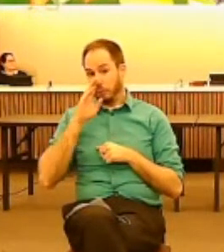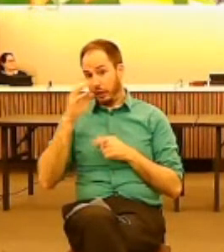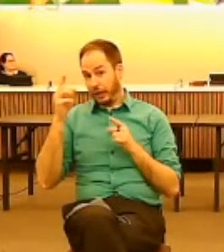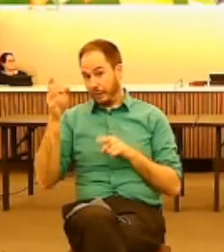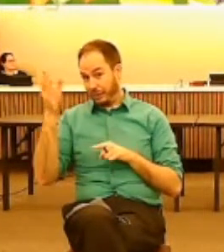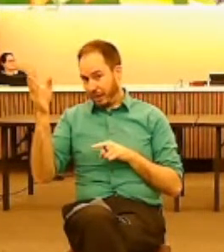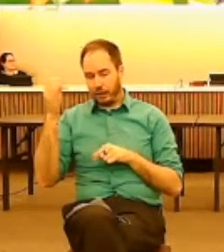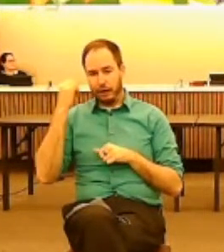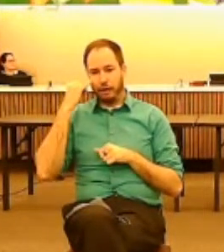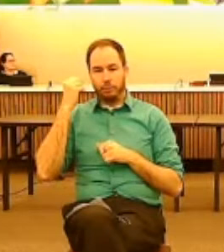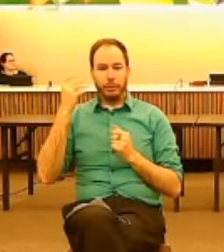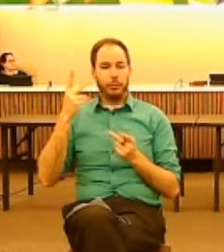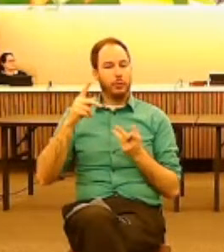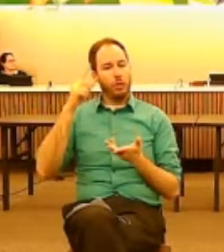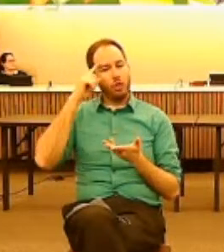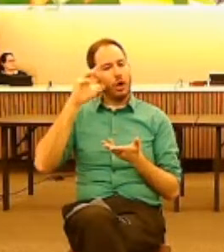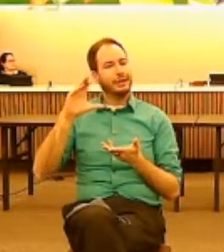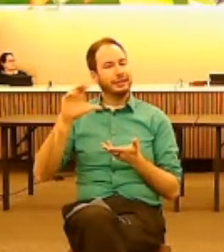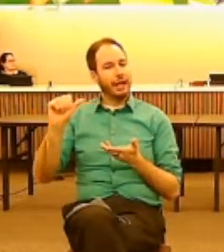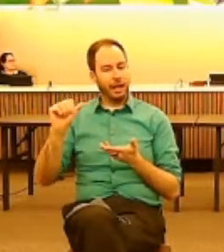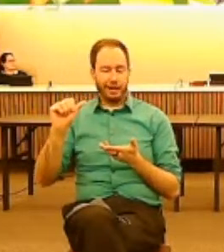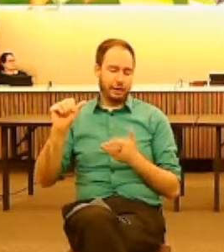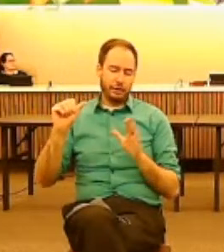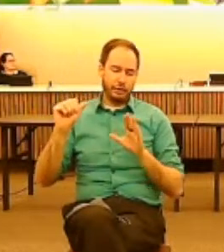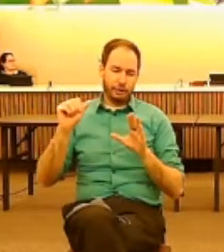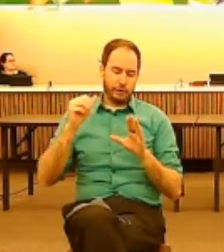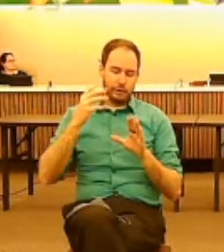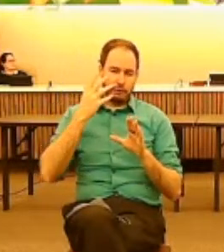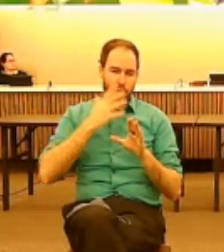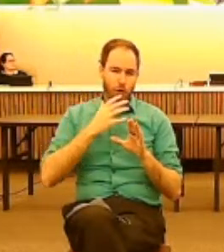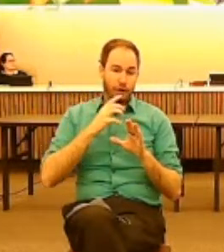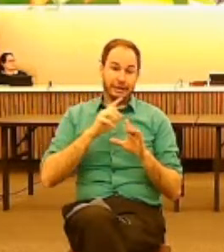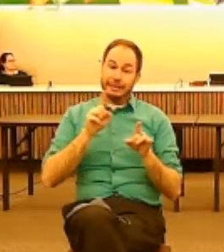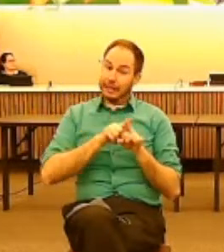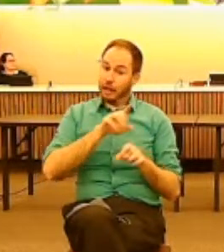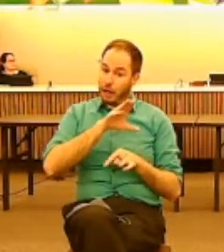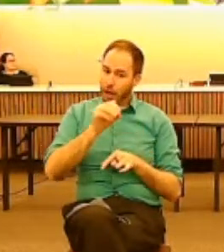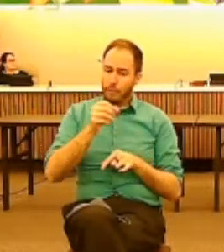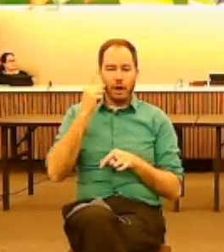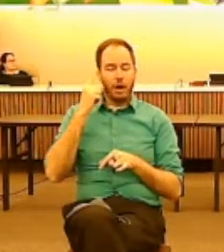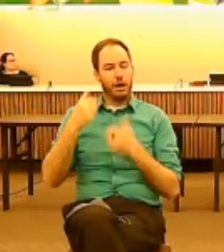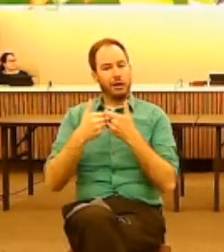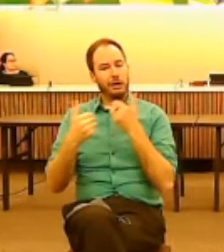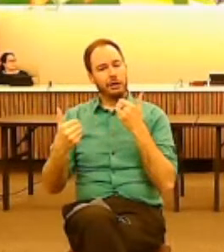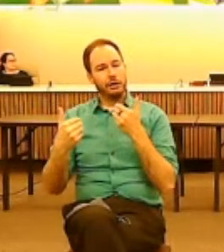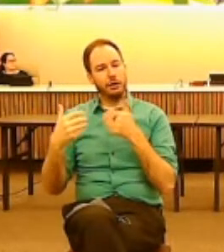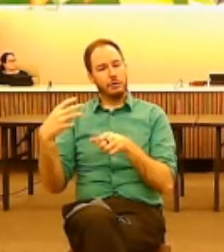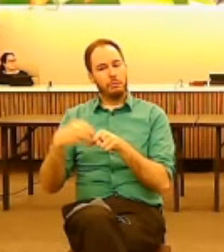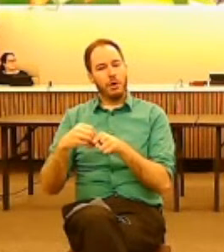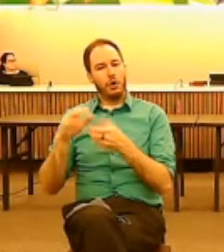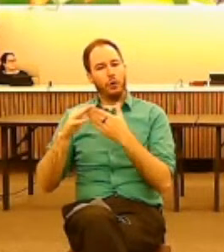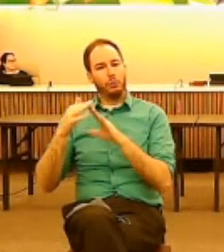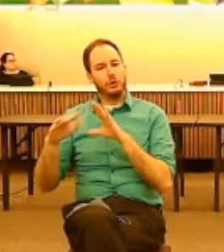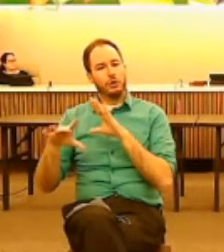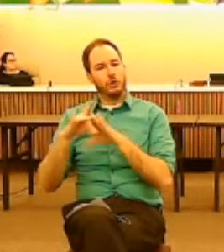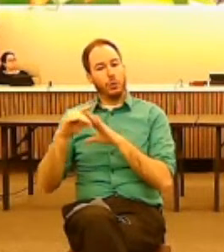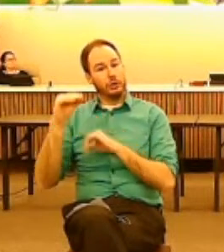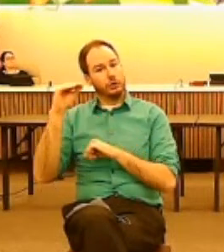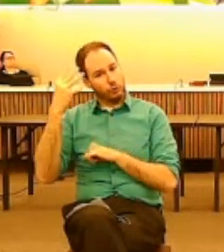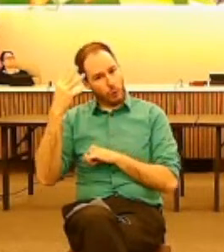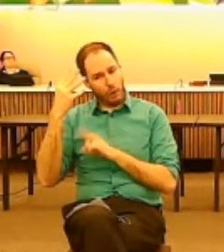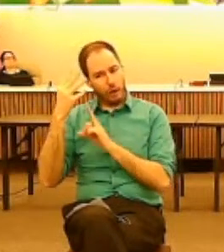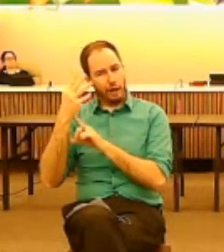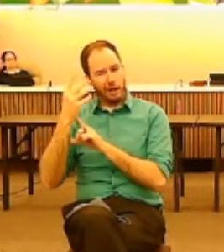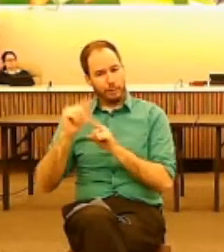wasn't, a lot of people thought it was a CCA. It's unfortunately, it was the same company, but it was part of the community choice solar, which is